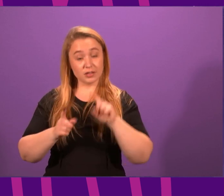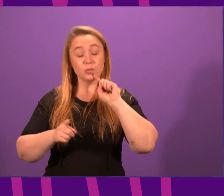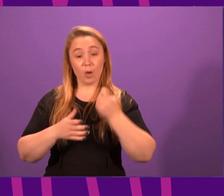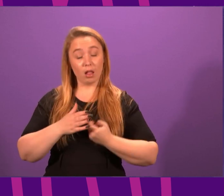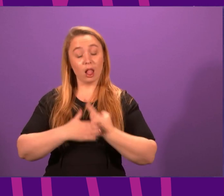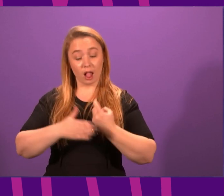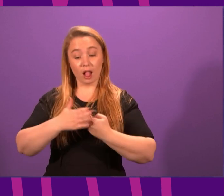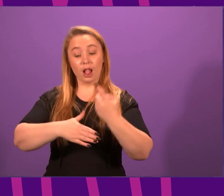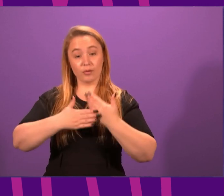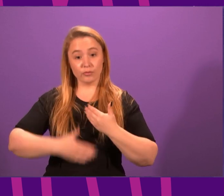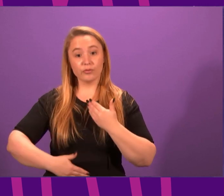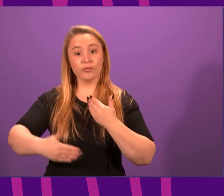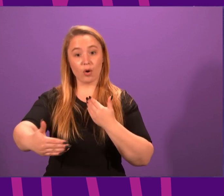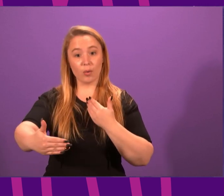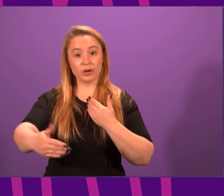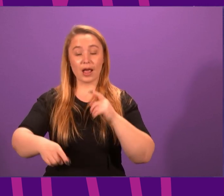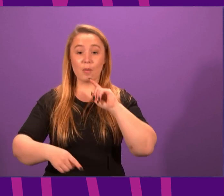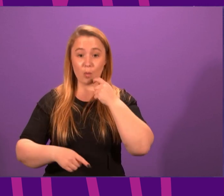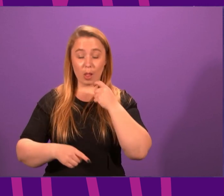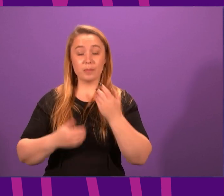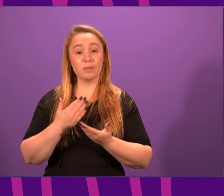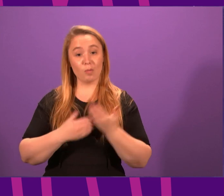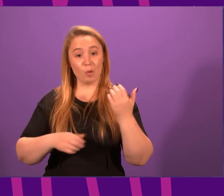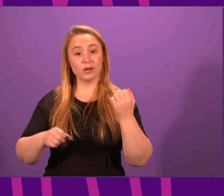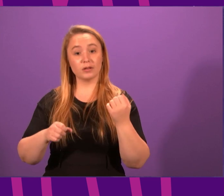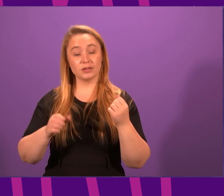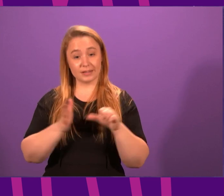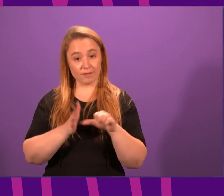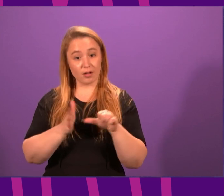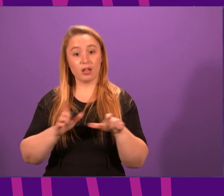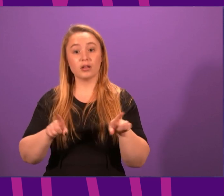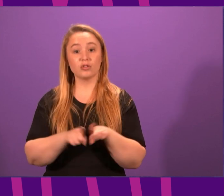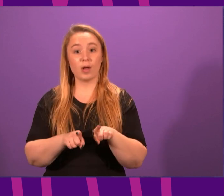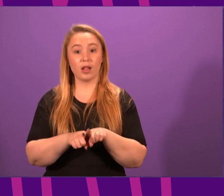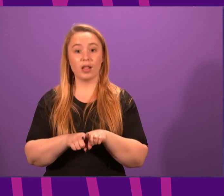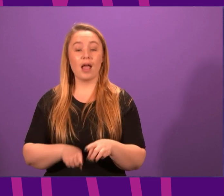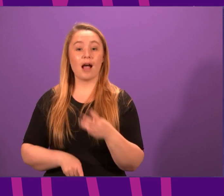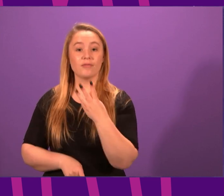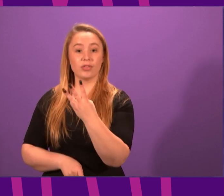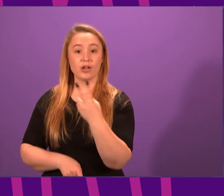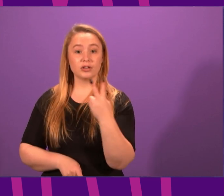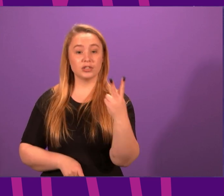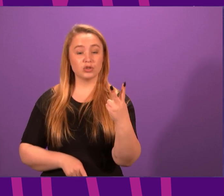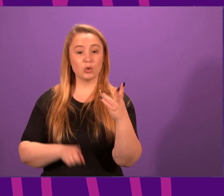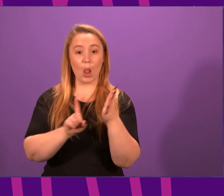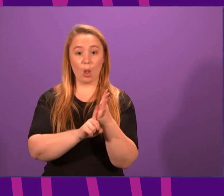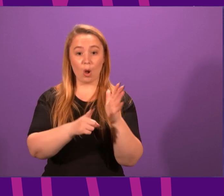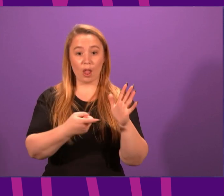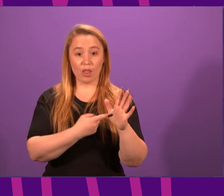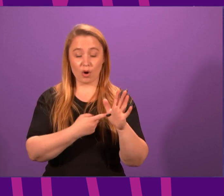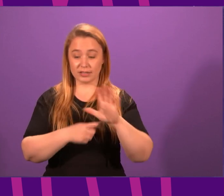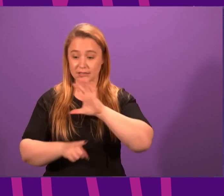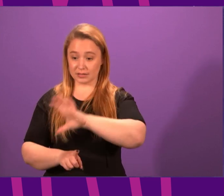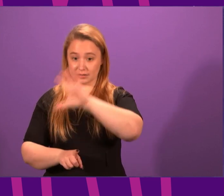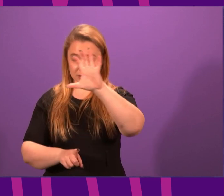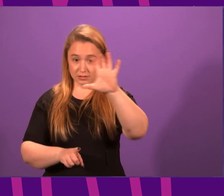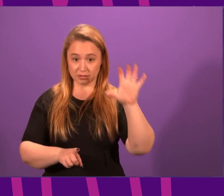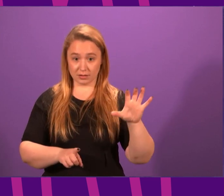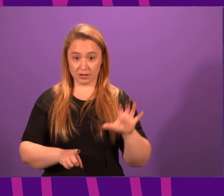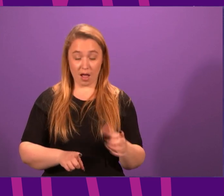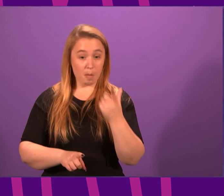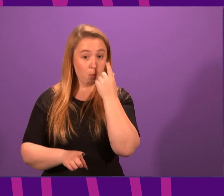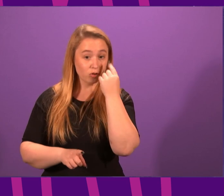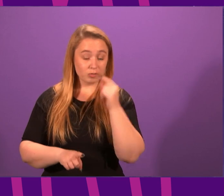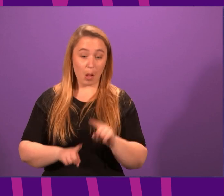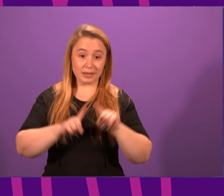going to be even more difficult. We are going to have 32 different local authorities, perhaps having different sets